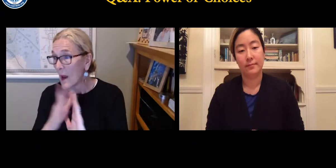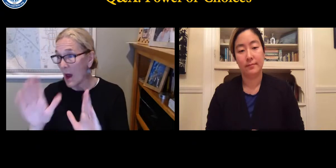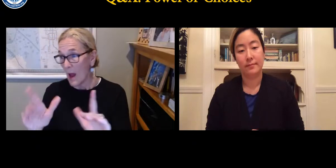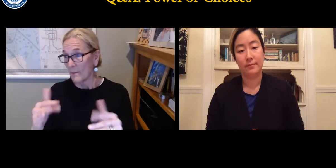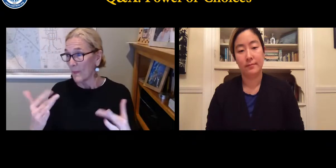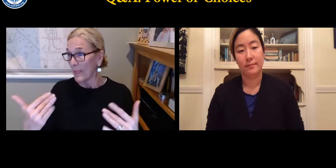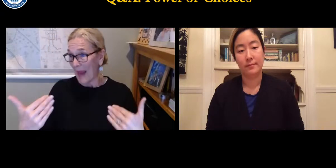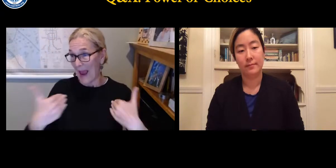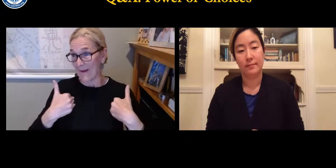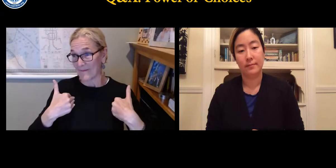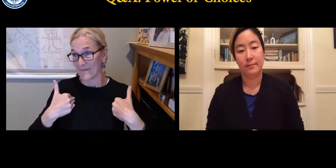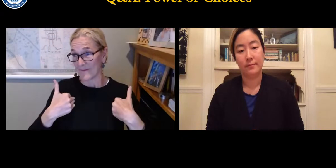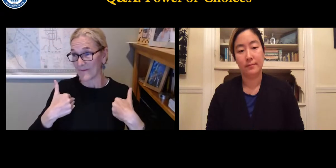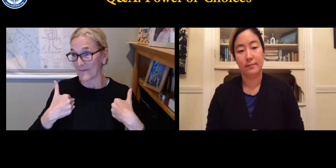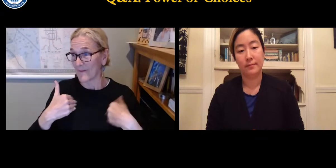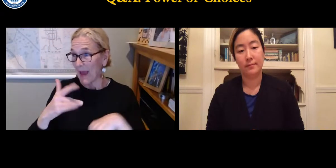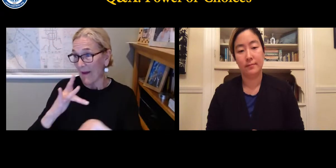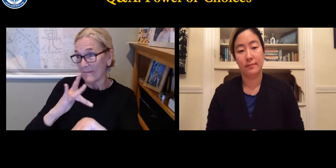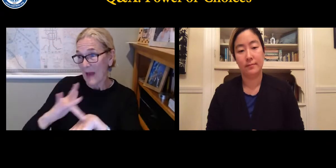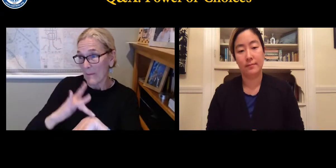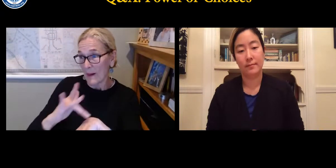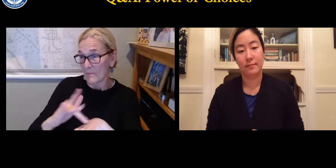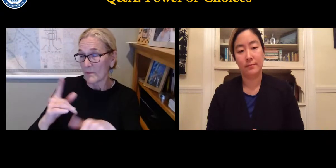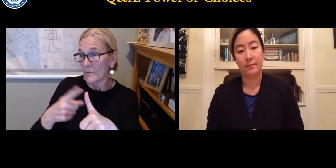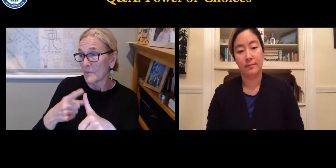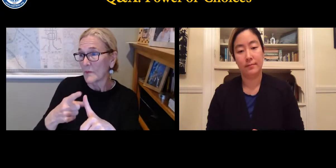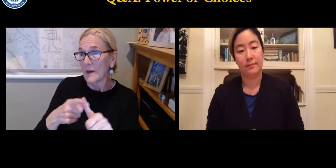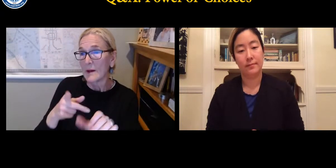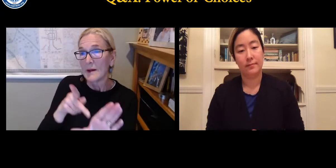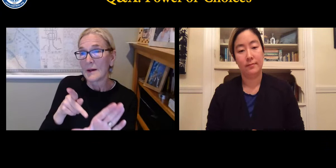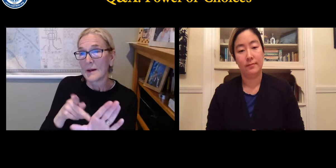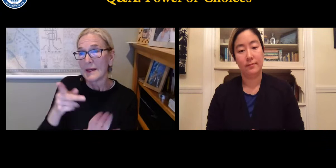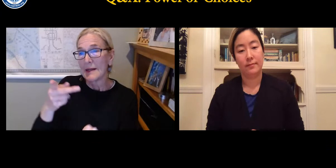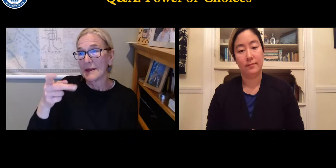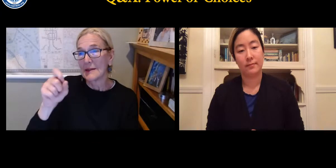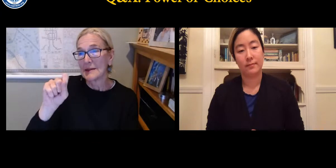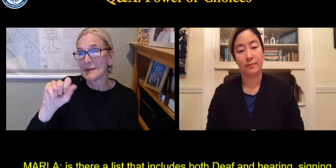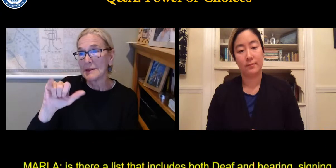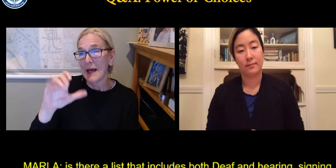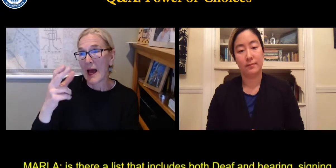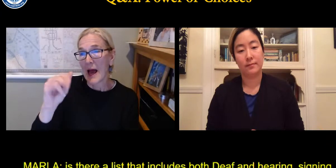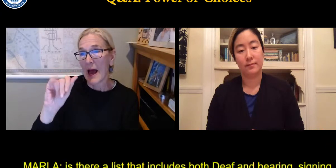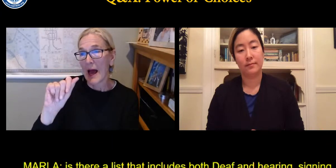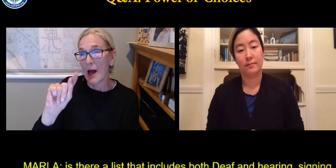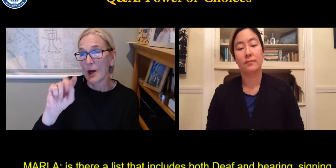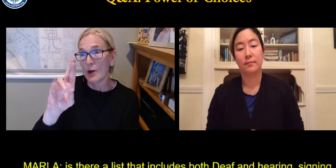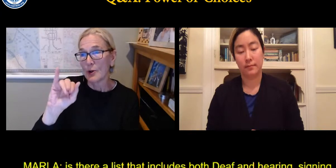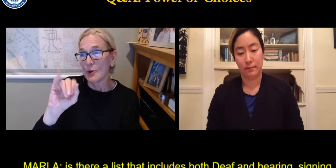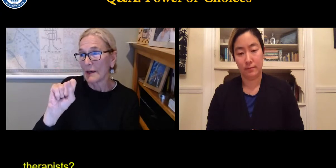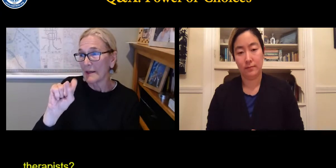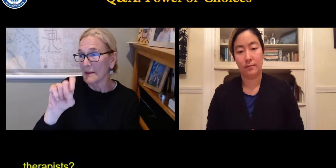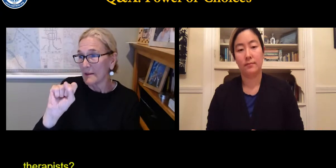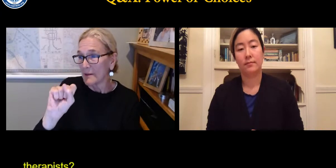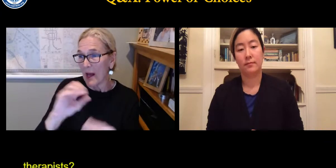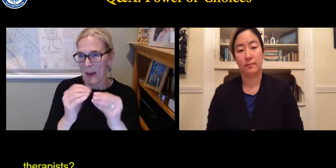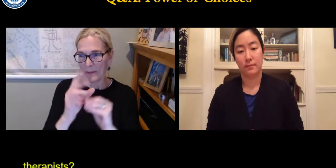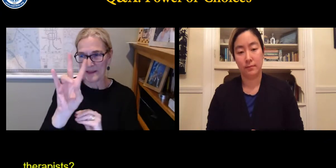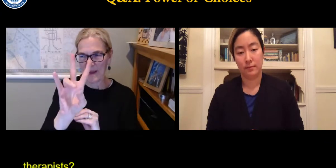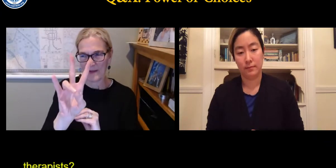therapists. And this is Marla. Okay, let me check and see if there's follow-up questions. Oh, there